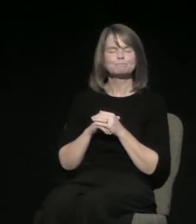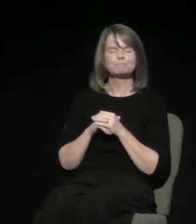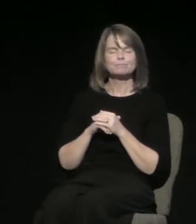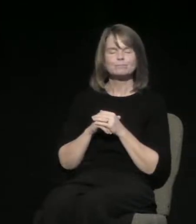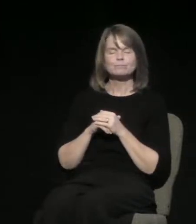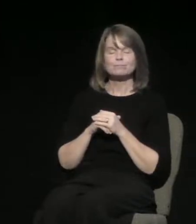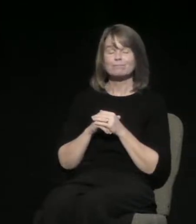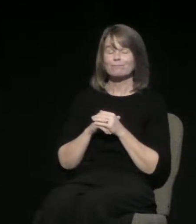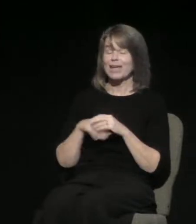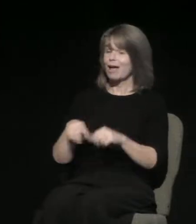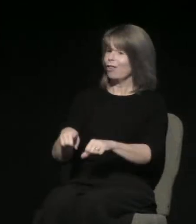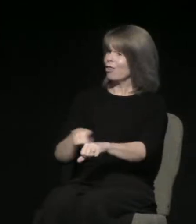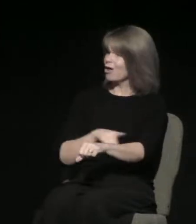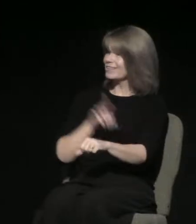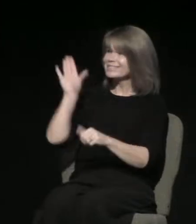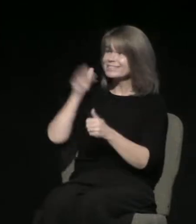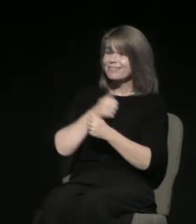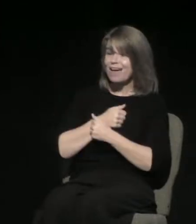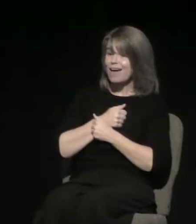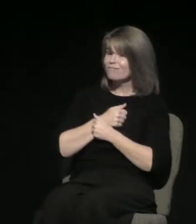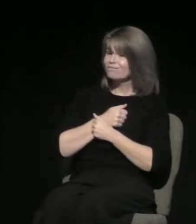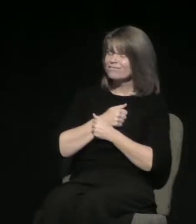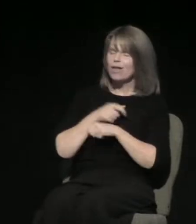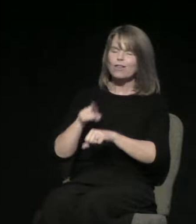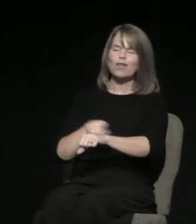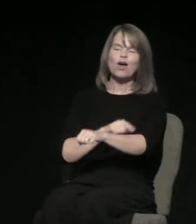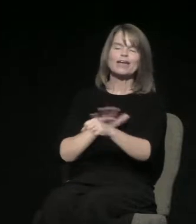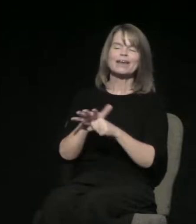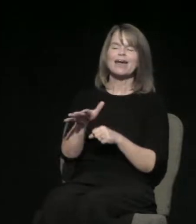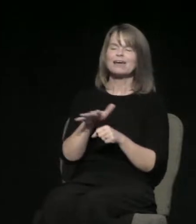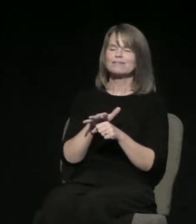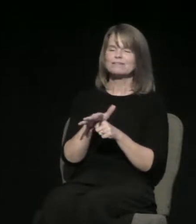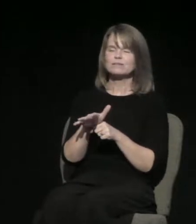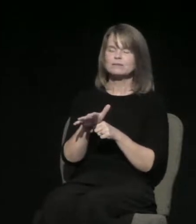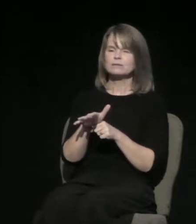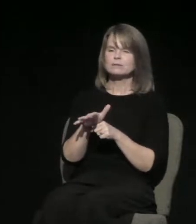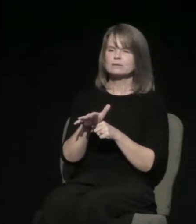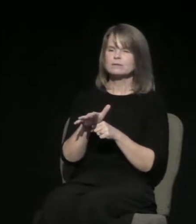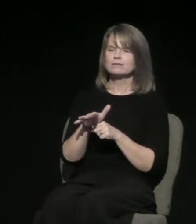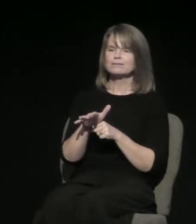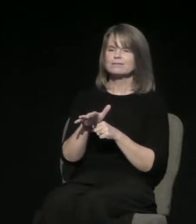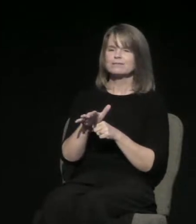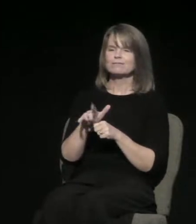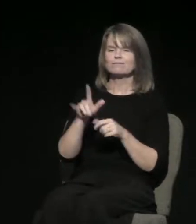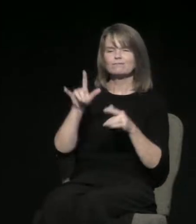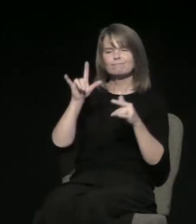How Long Is It It's Long Enough To Reach Into Forever